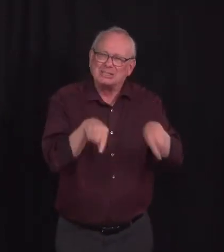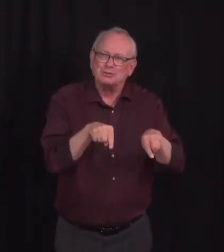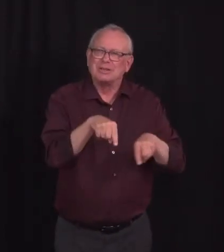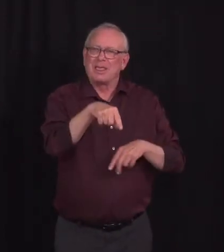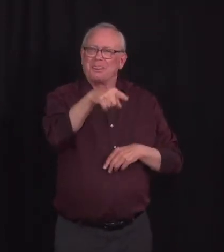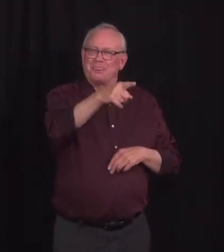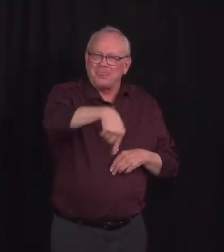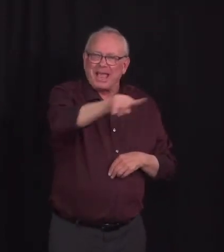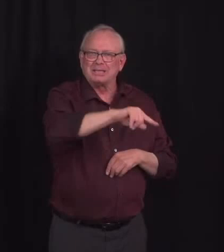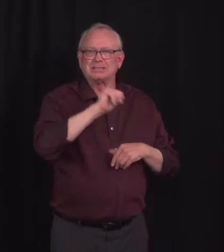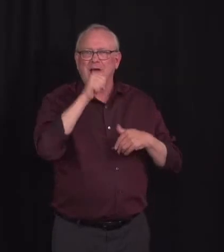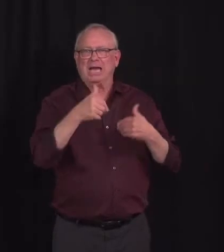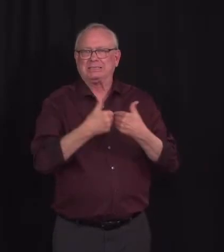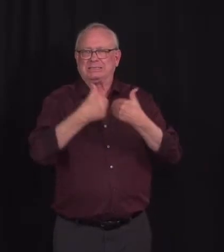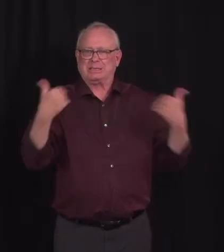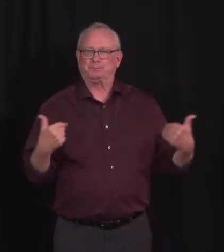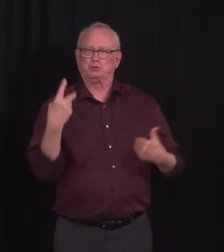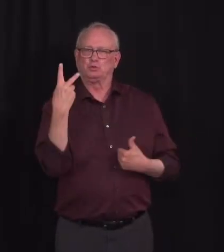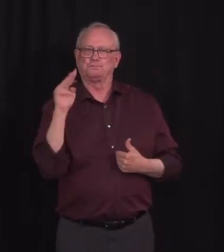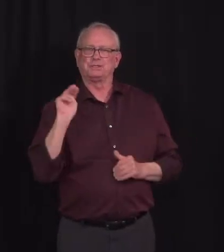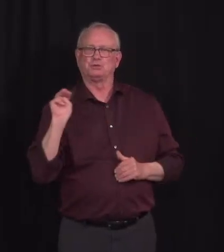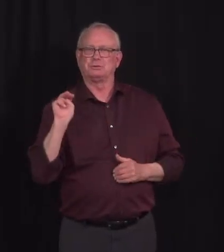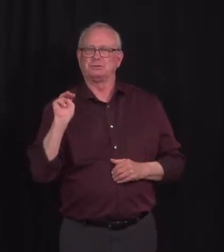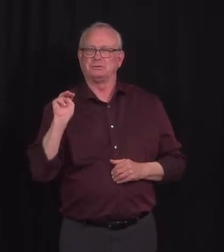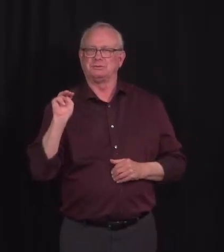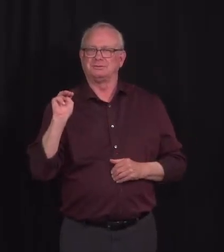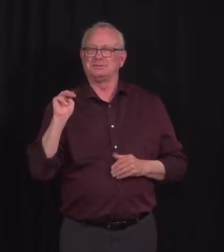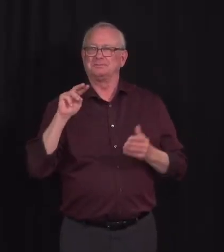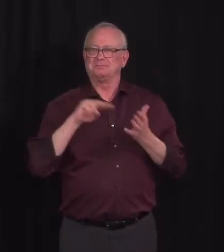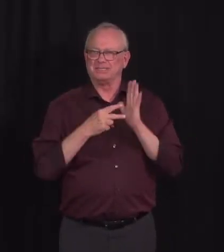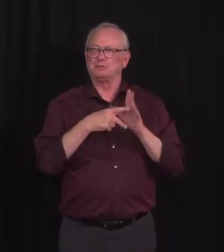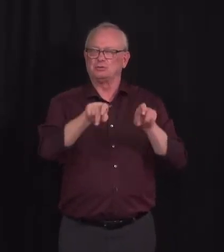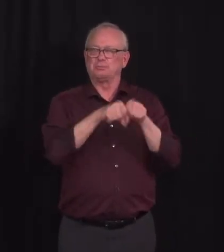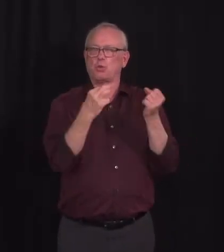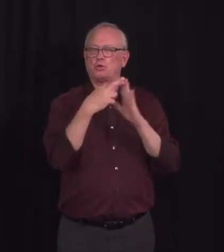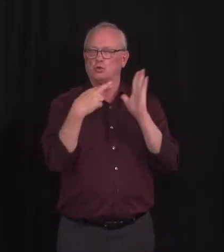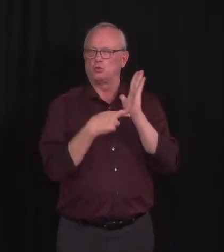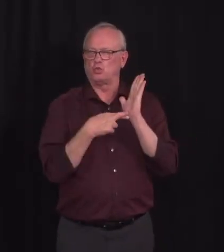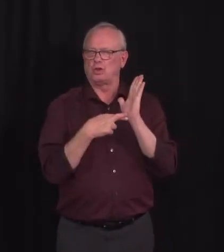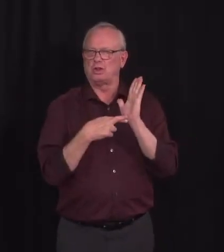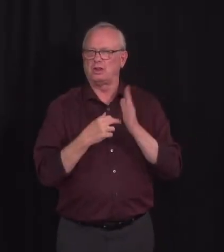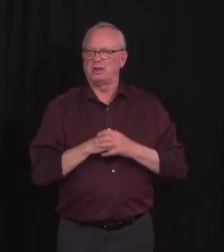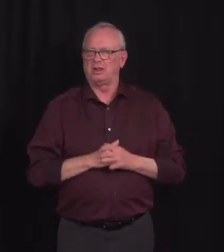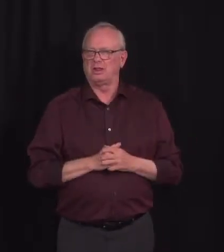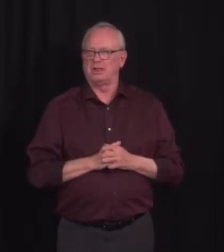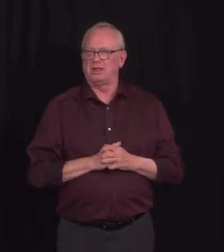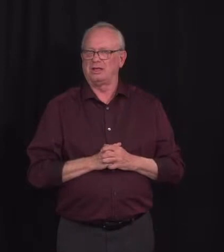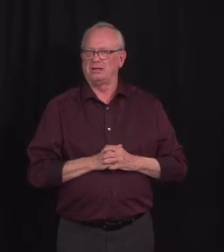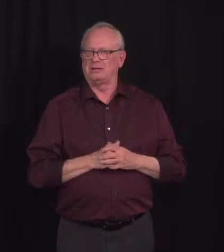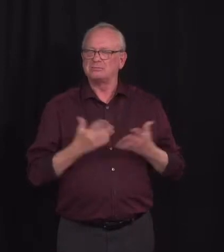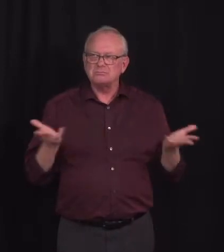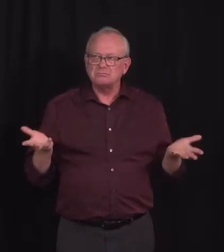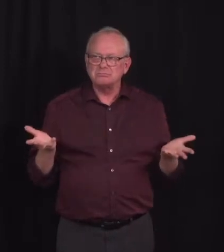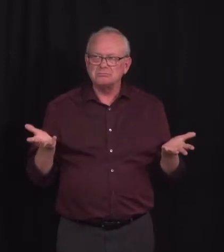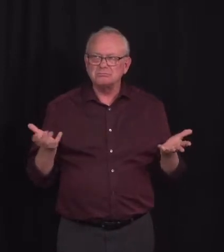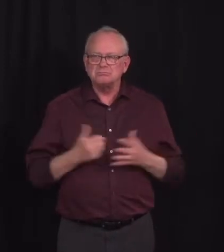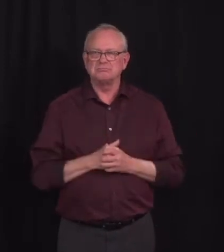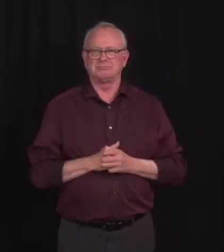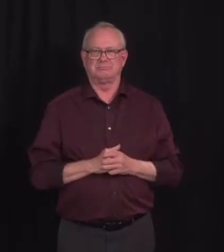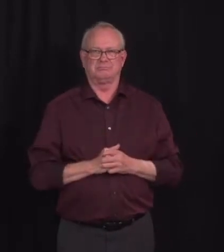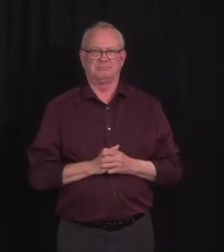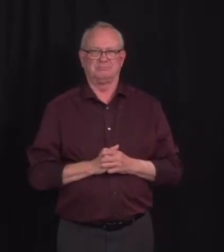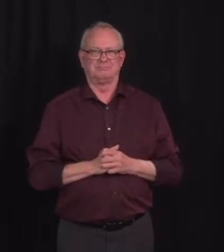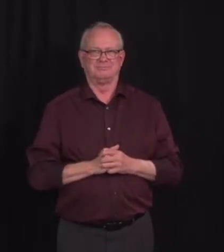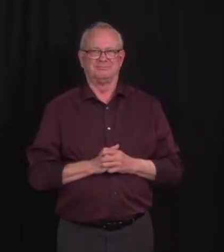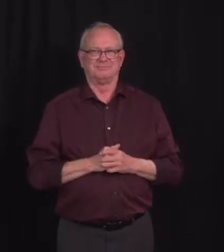apart, which tells me that they are not complying with Phase 1 of the province's reopening plan for outdoor